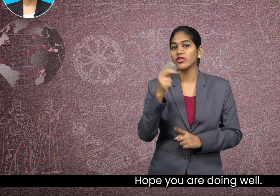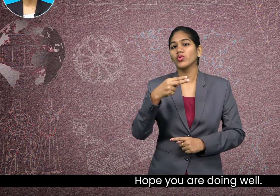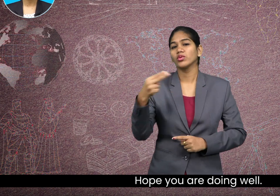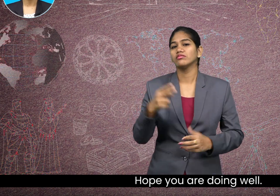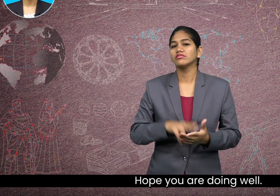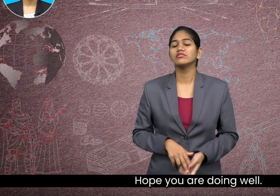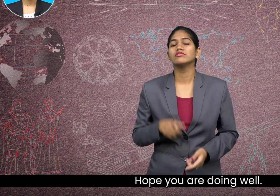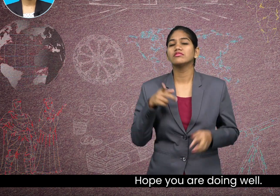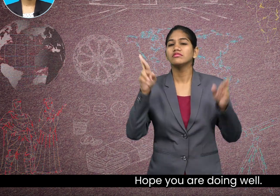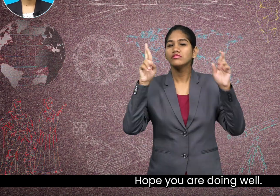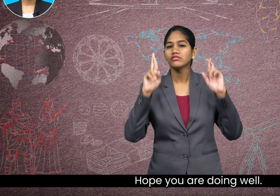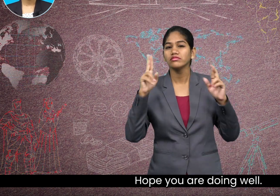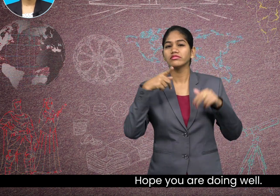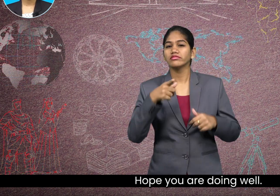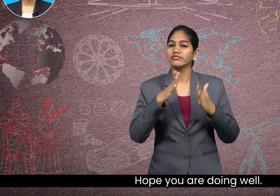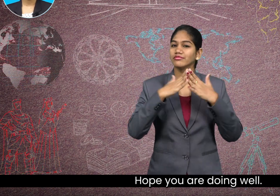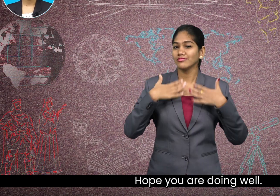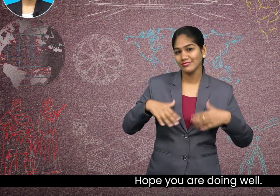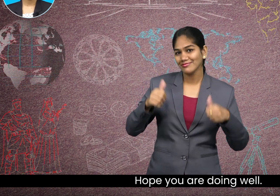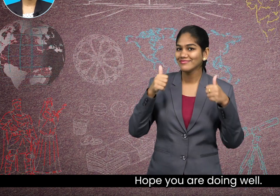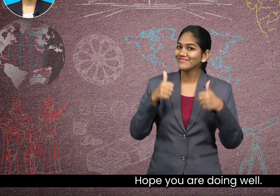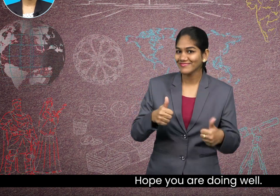you are doing well.